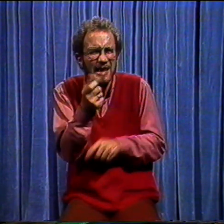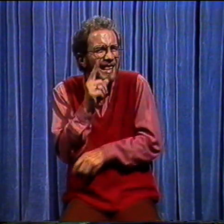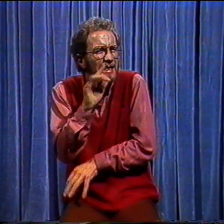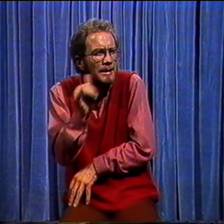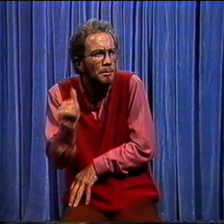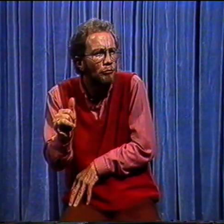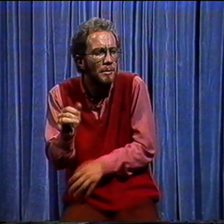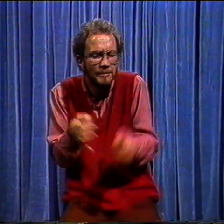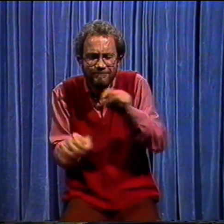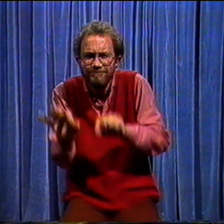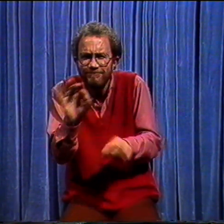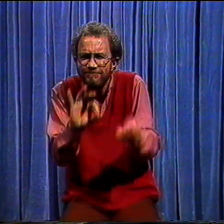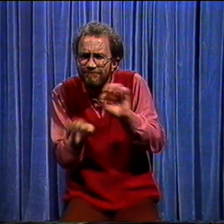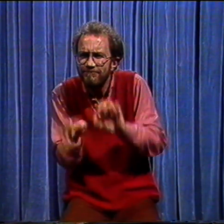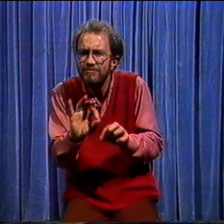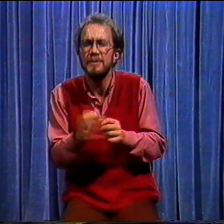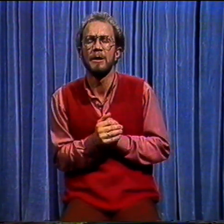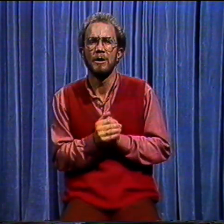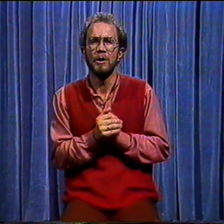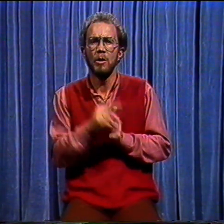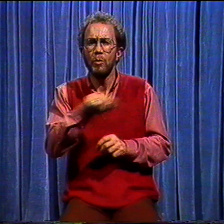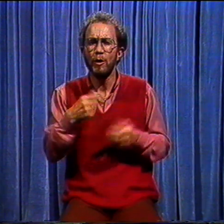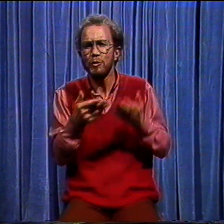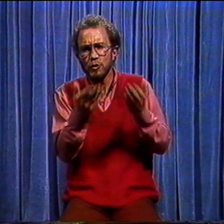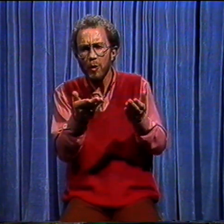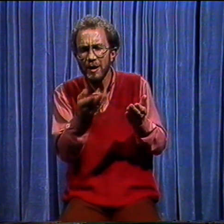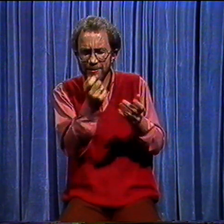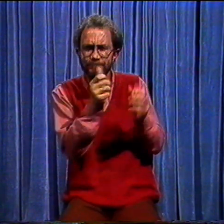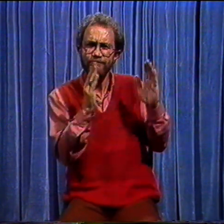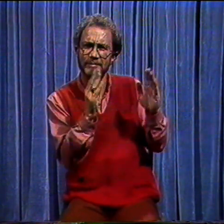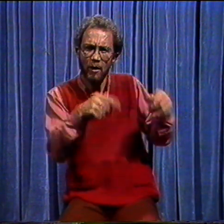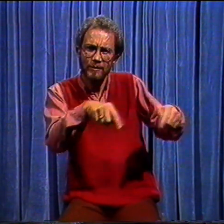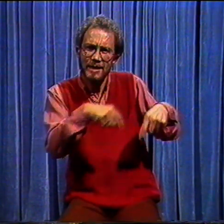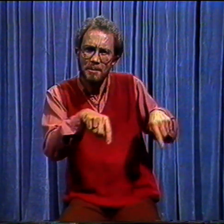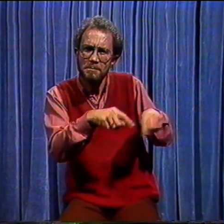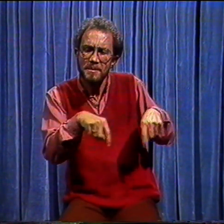Today we're going to try out a little experiment. We're going to show you a piece of tape,